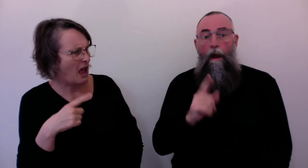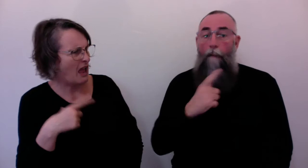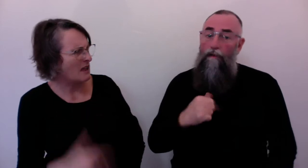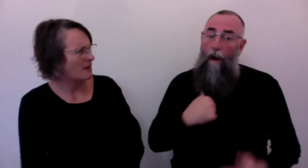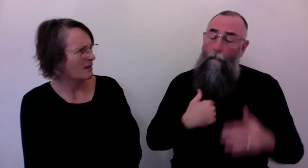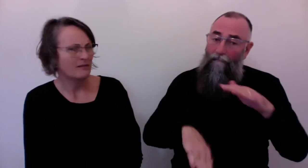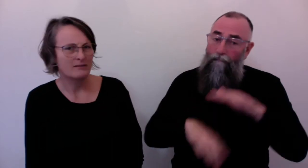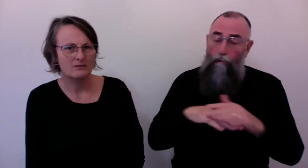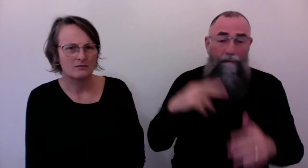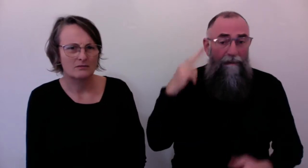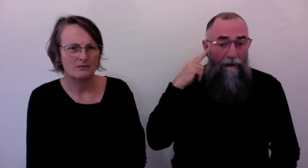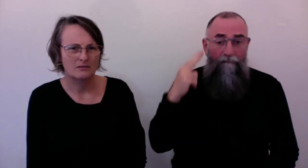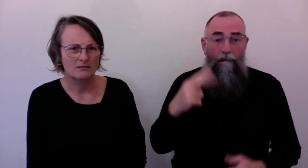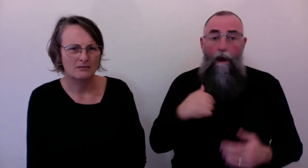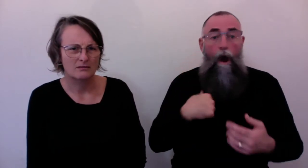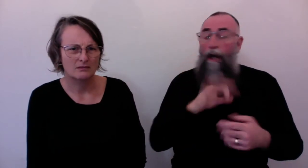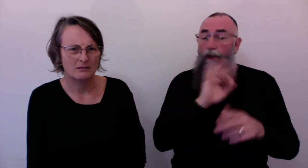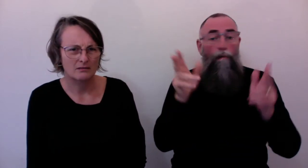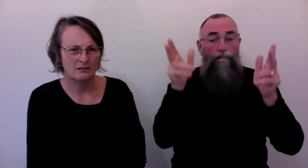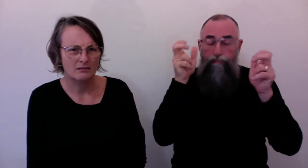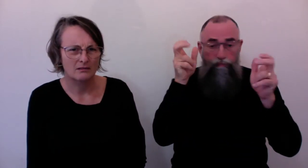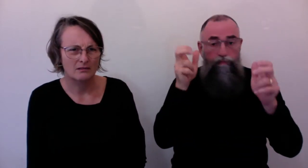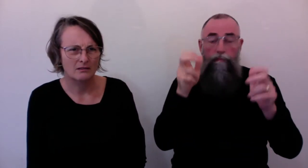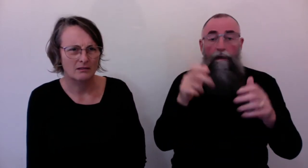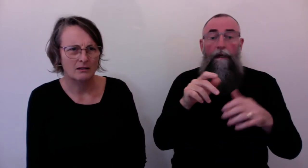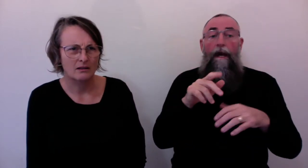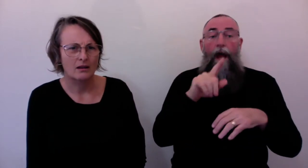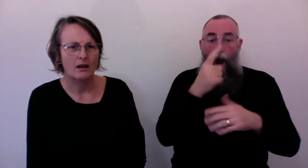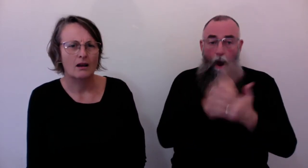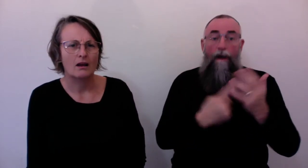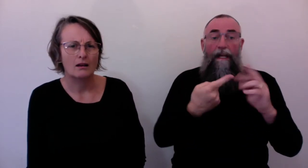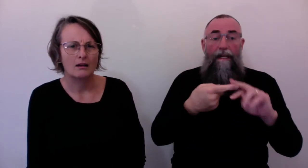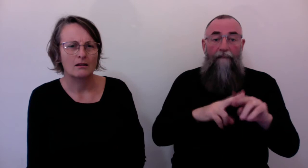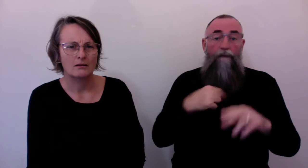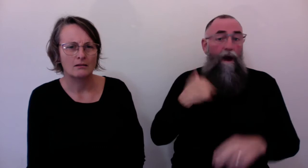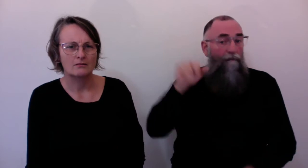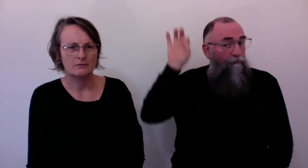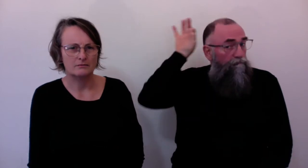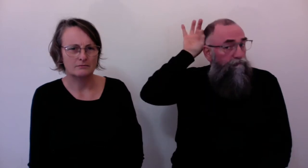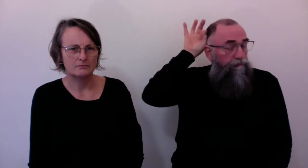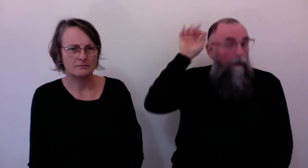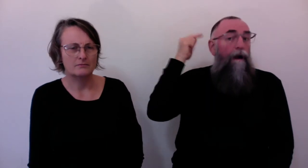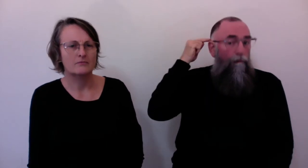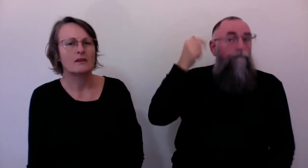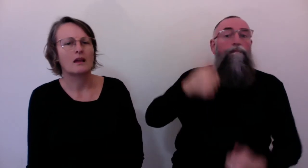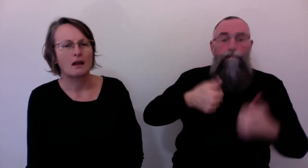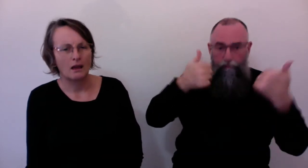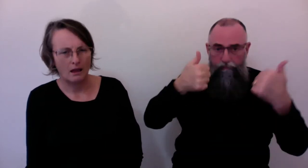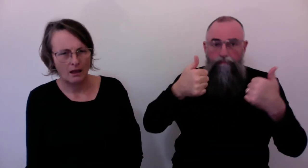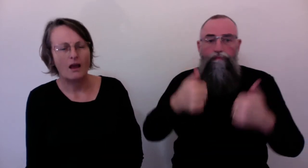don't hear any sound at all. Unless it's outside and the implant gets the sound. Yeah, I Ah, only hear through the coil. The coil.